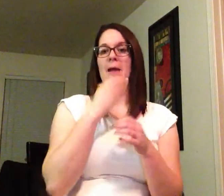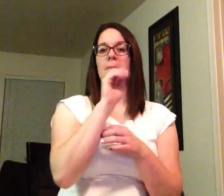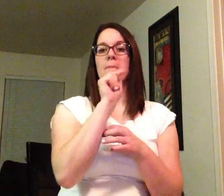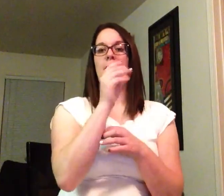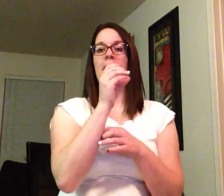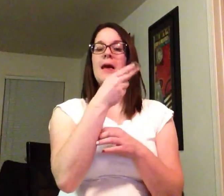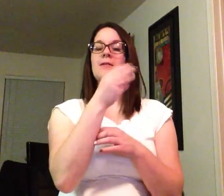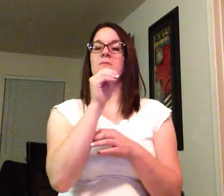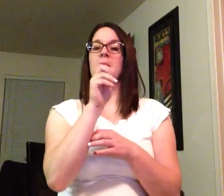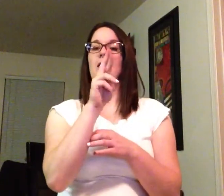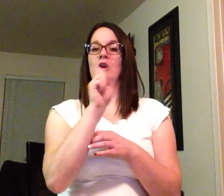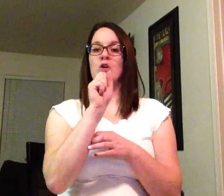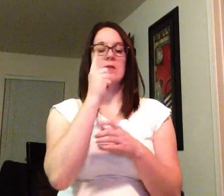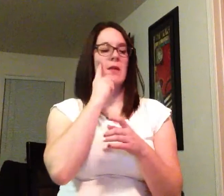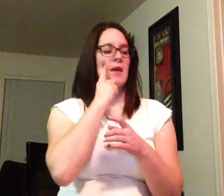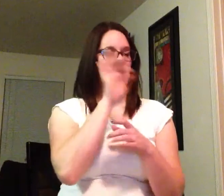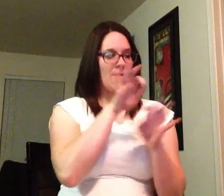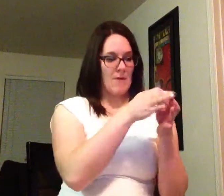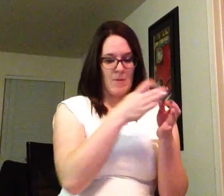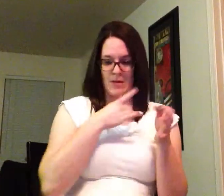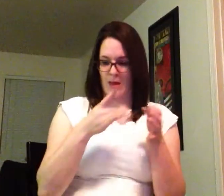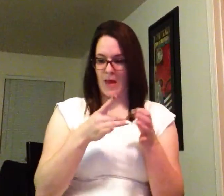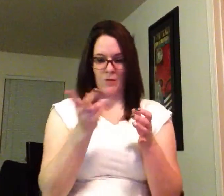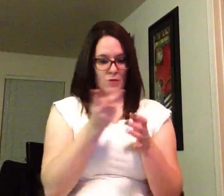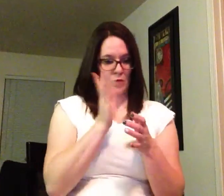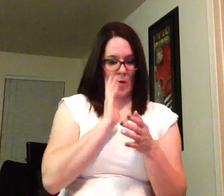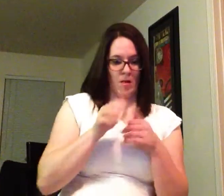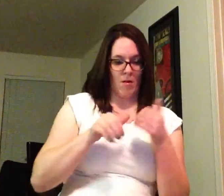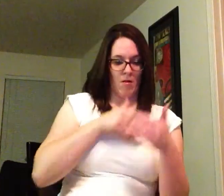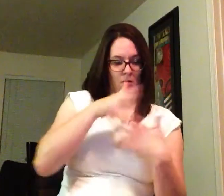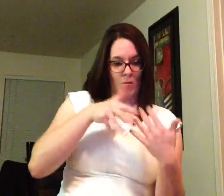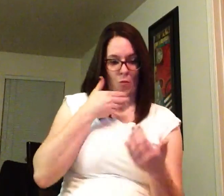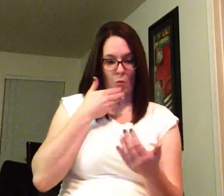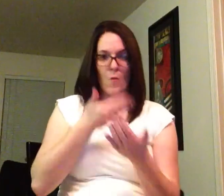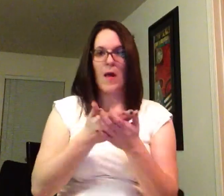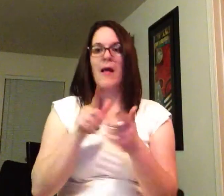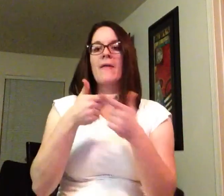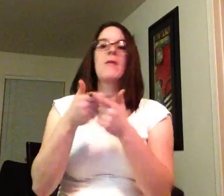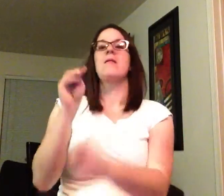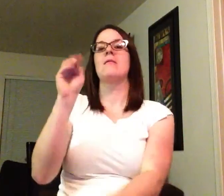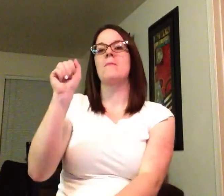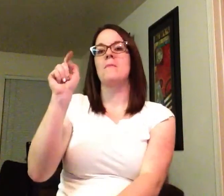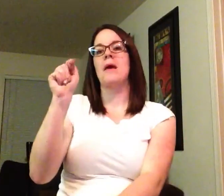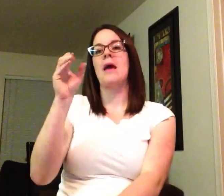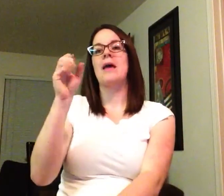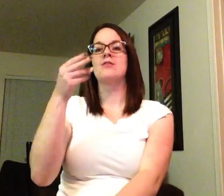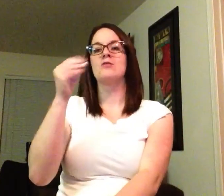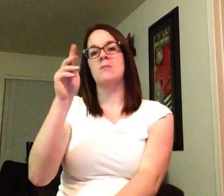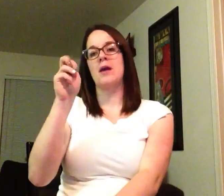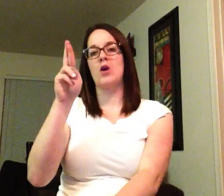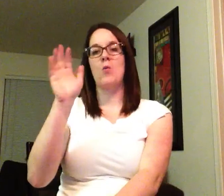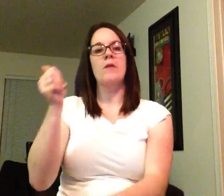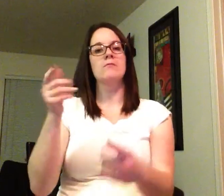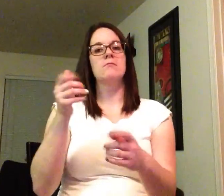together, and that would be the end of it. So in my case, I thought, well, will data and an algorithm lead me to my Prince